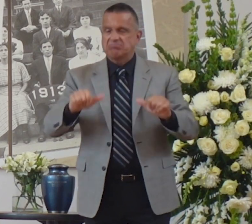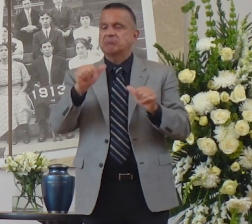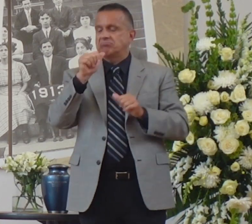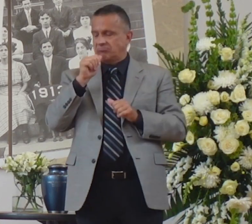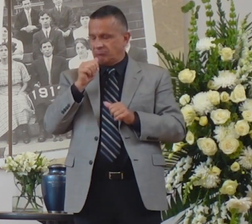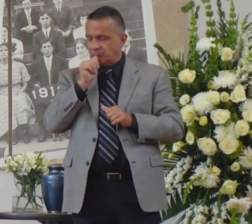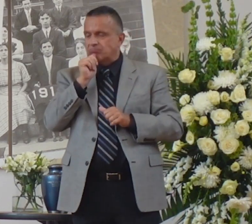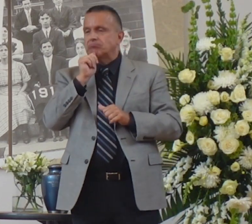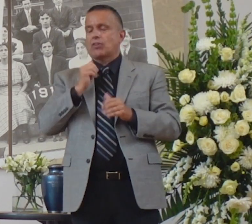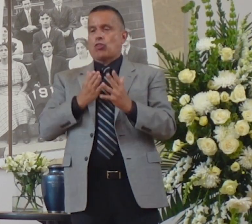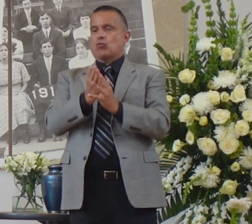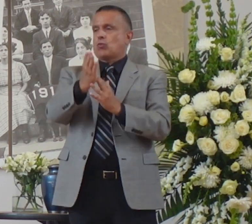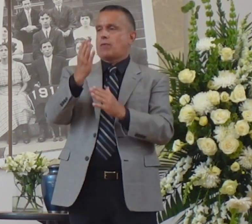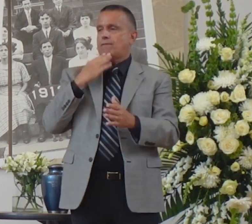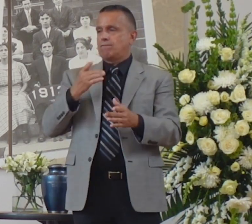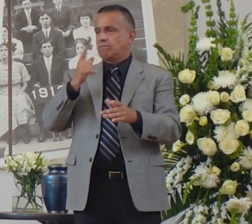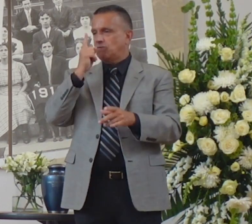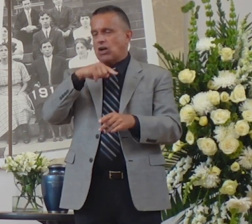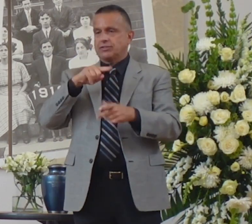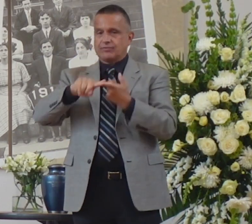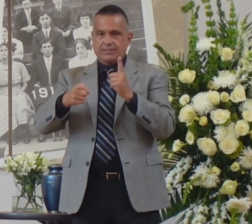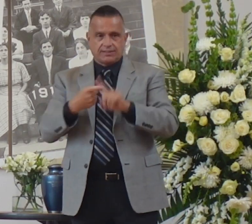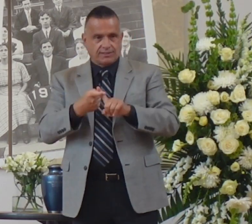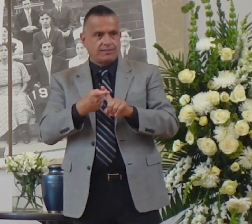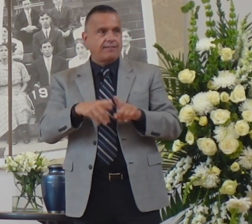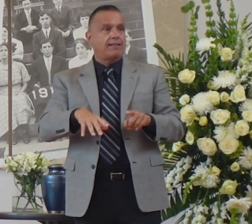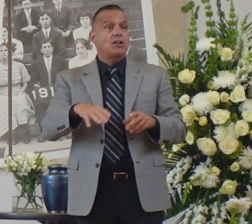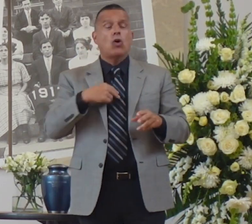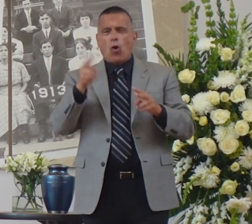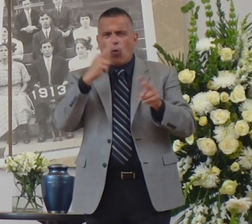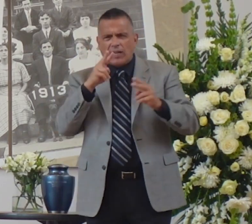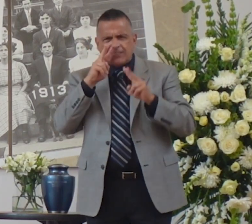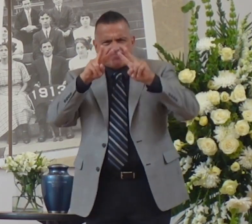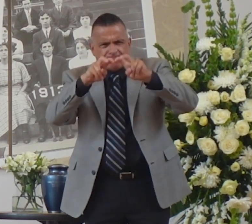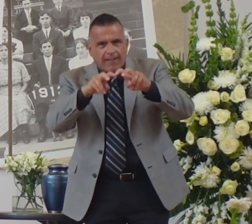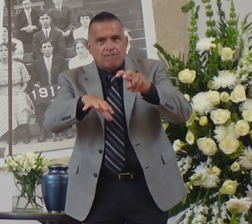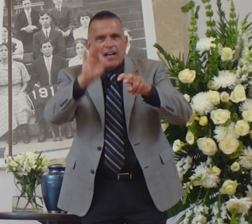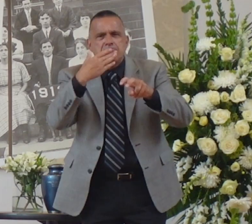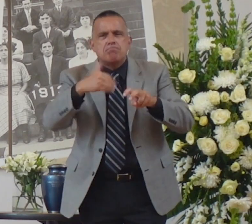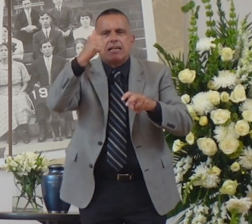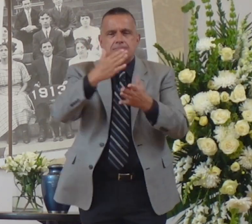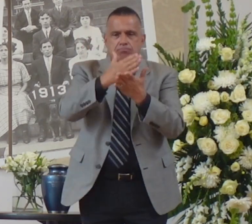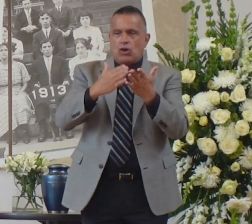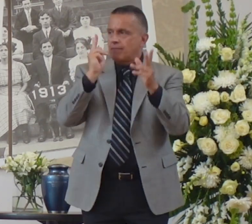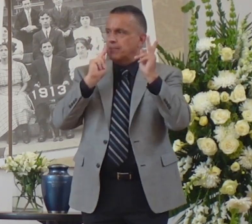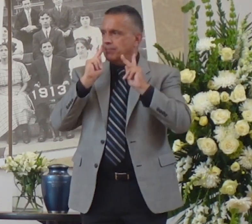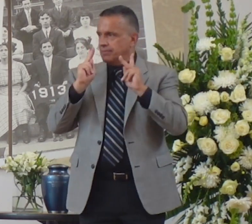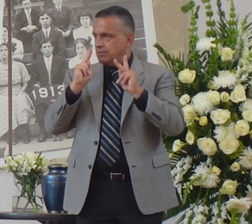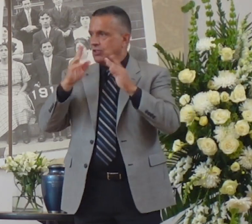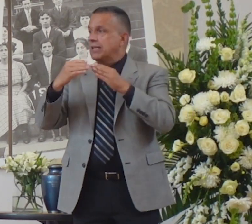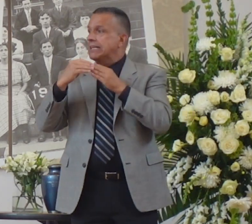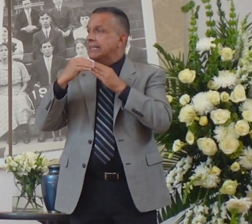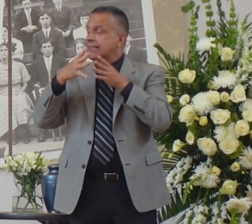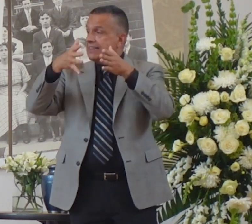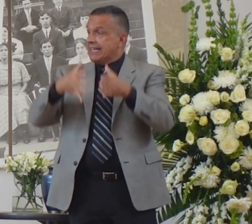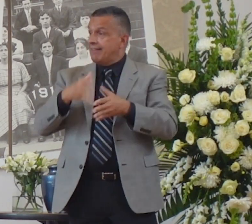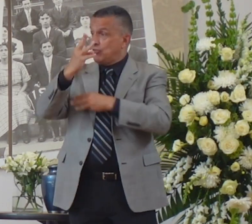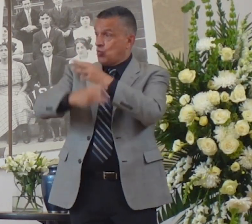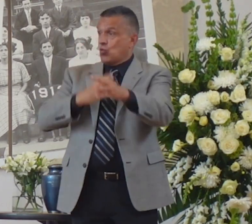to appreciate beauty, to find the best in others, to leave the world a bit better, whether by a healthy